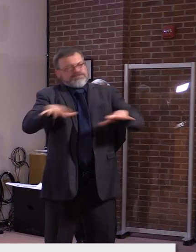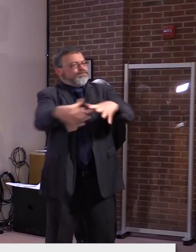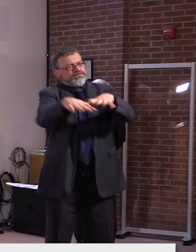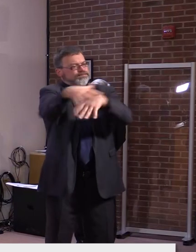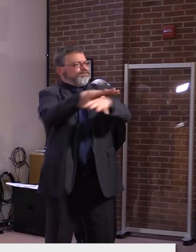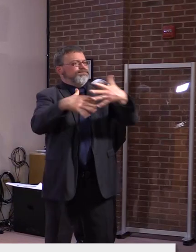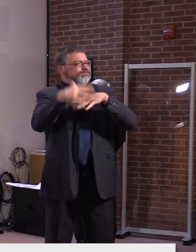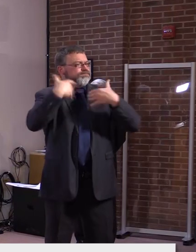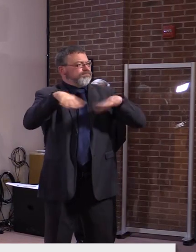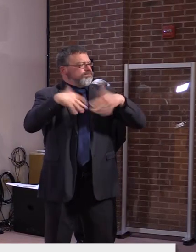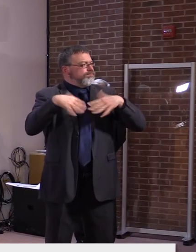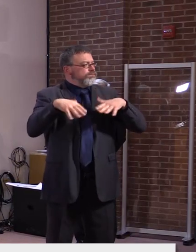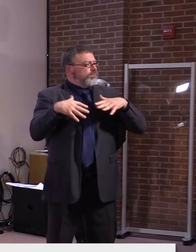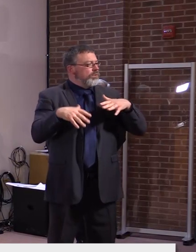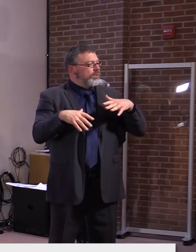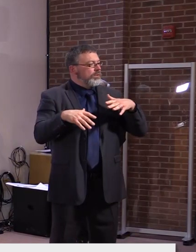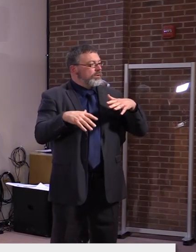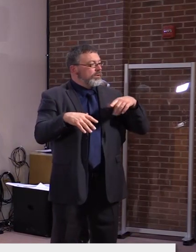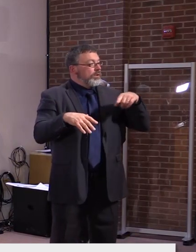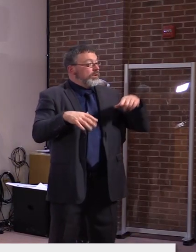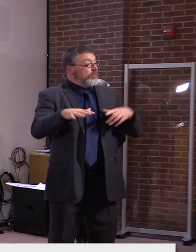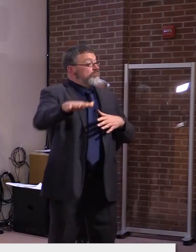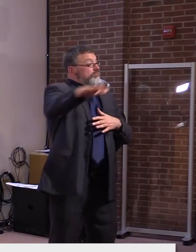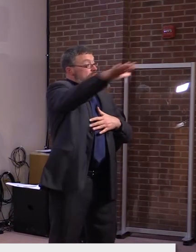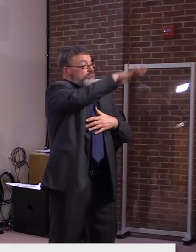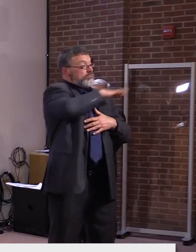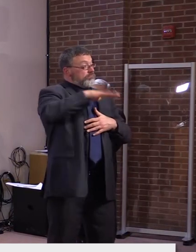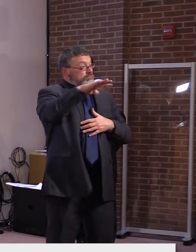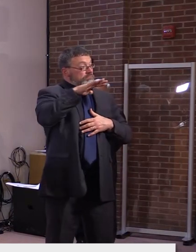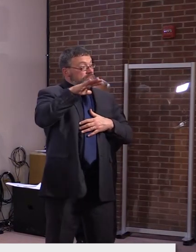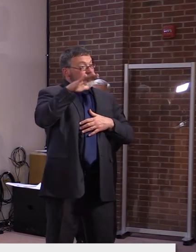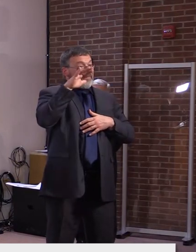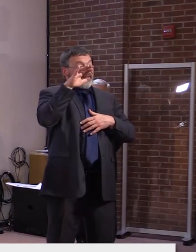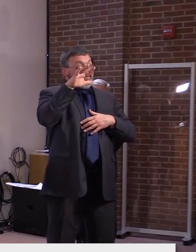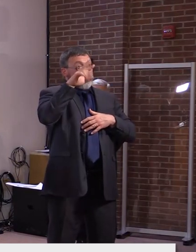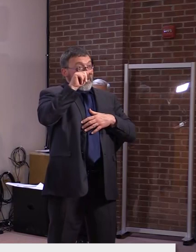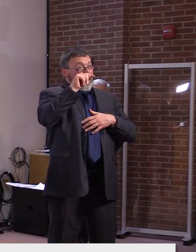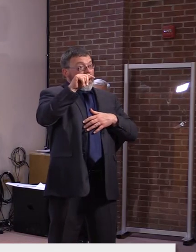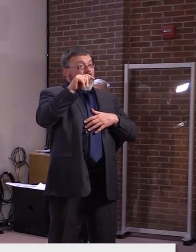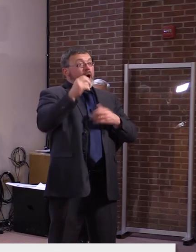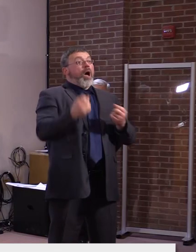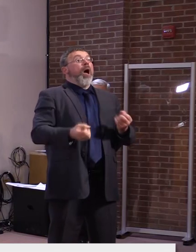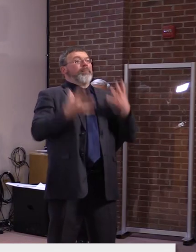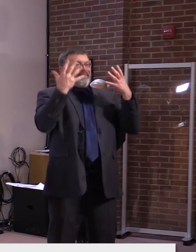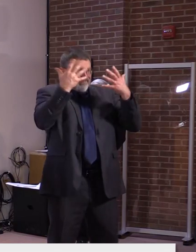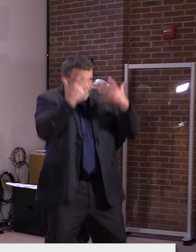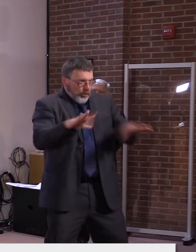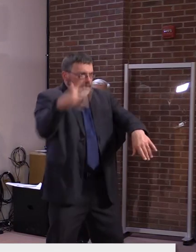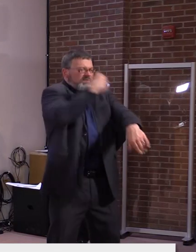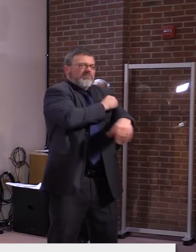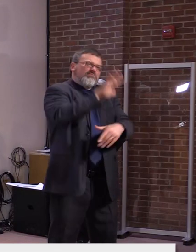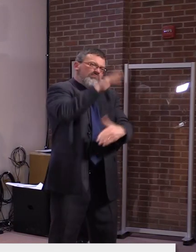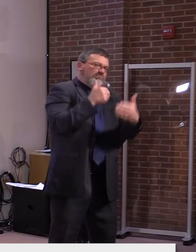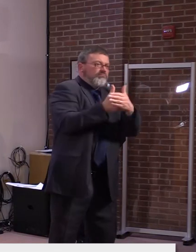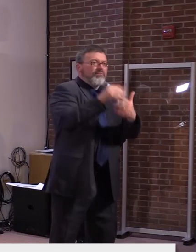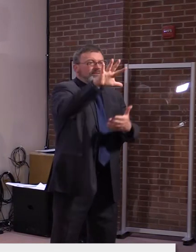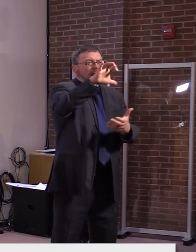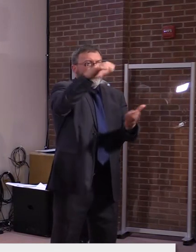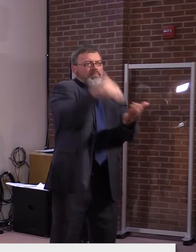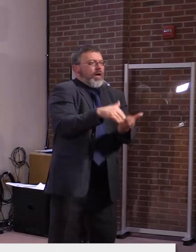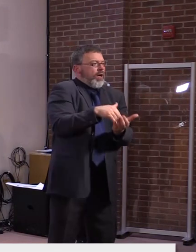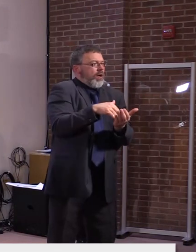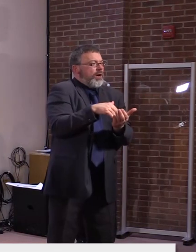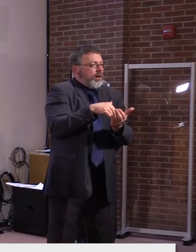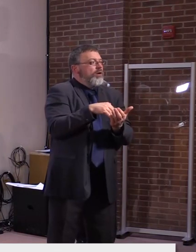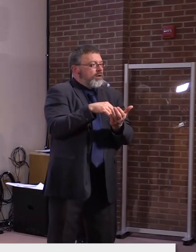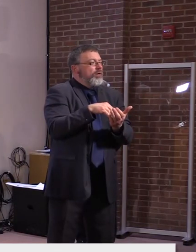have been vaccinated. We now have of the eligible. We now have less than 60,000,